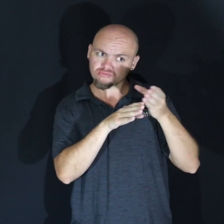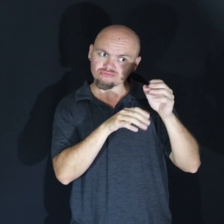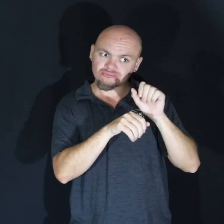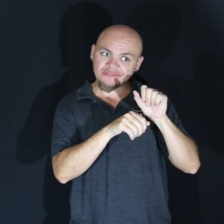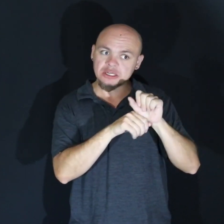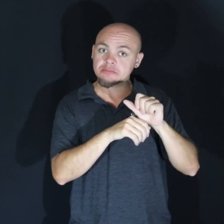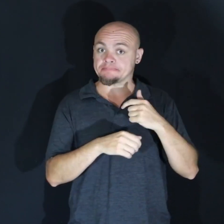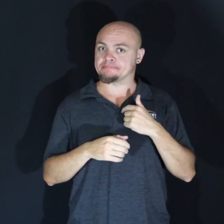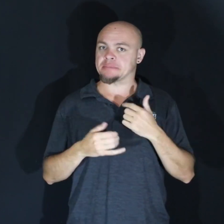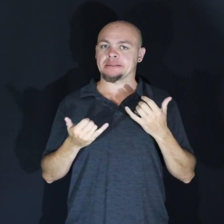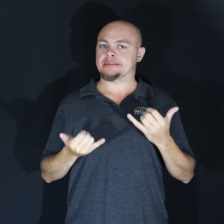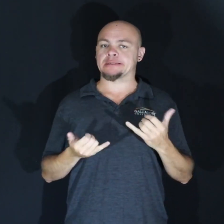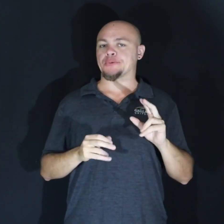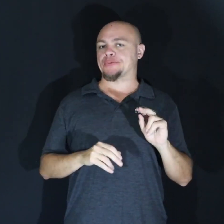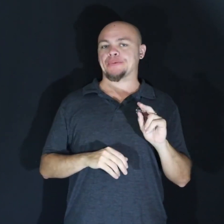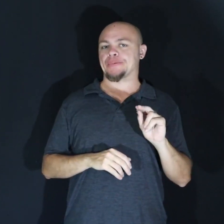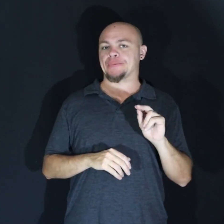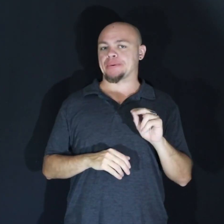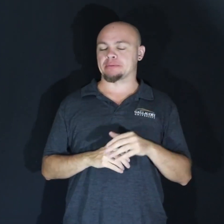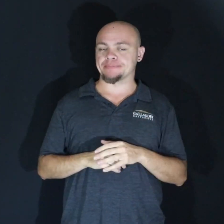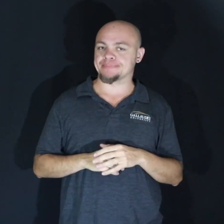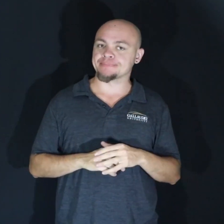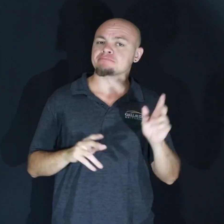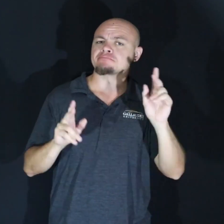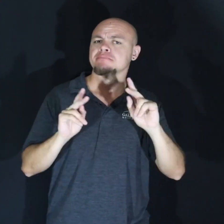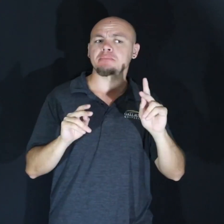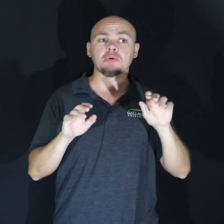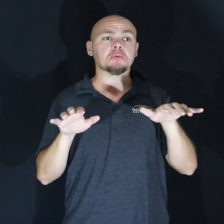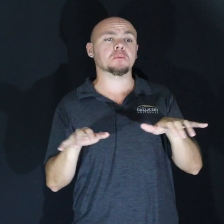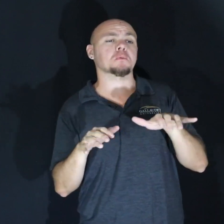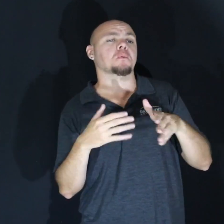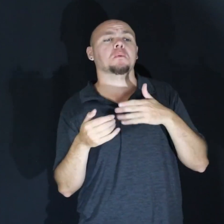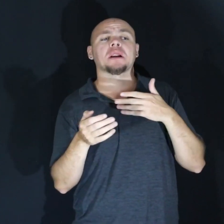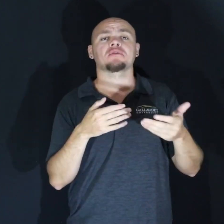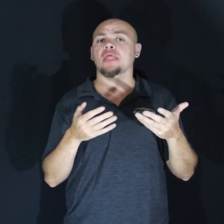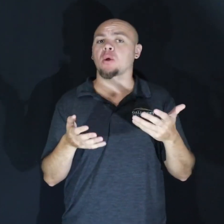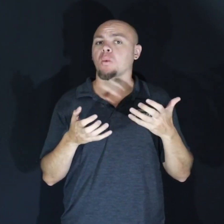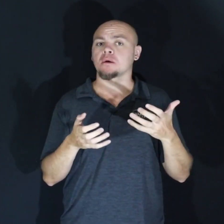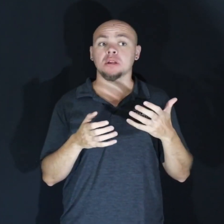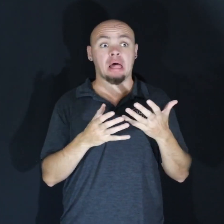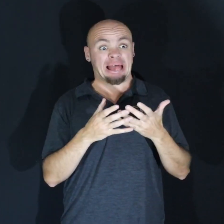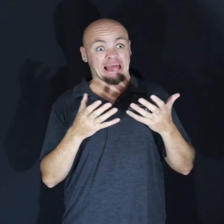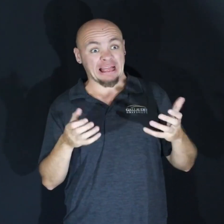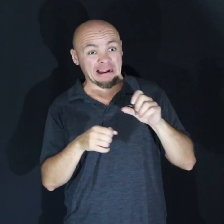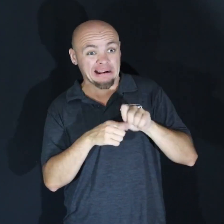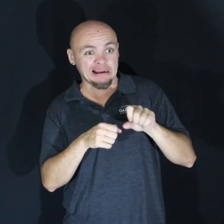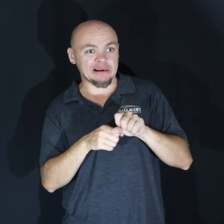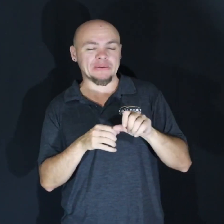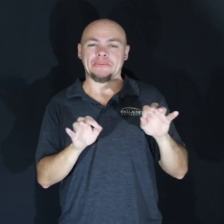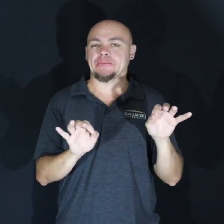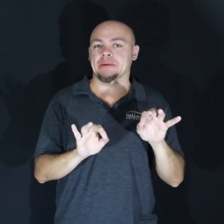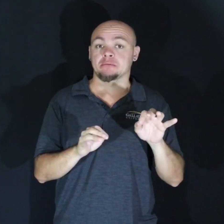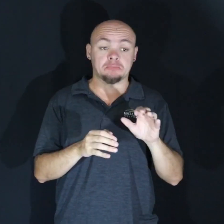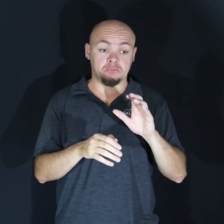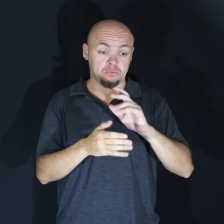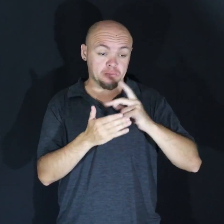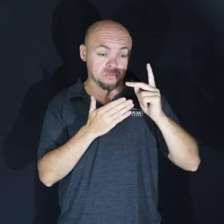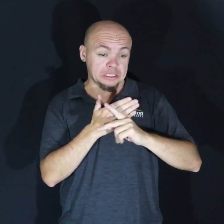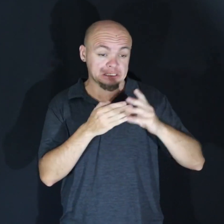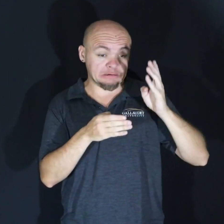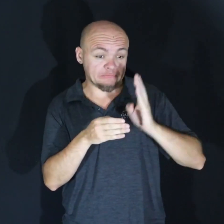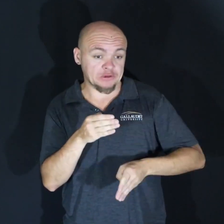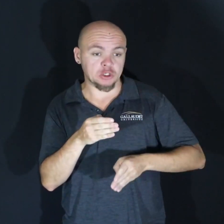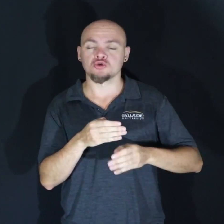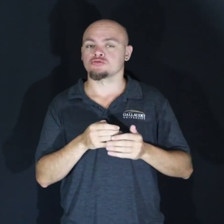those today. People can do as much or as little as they want to do. They don't have to finish a project. It